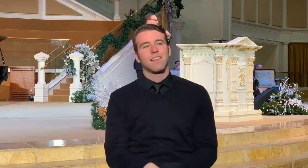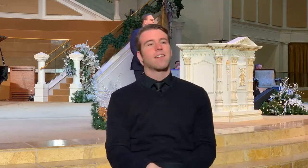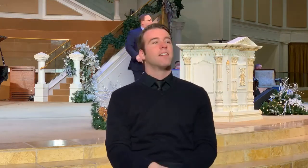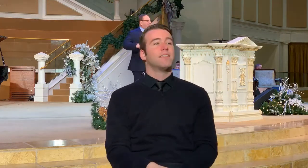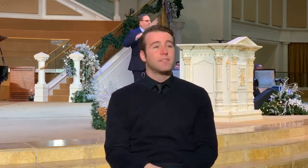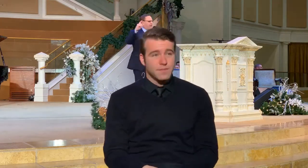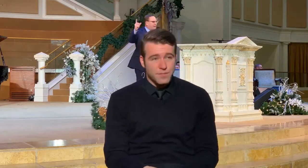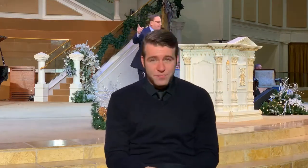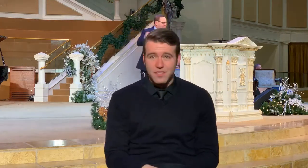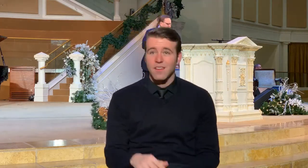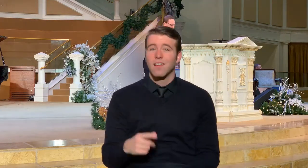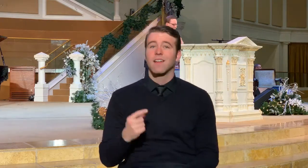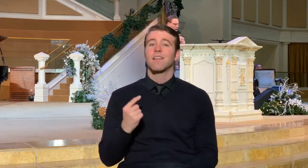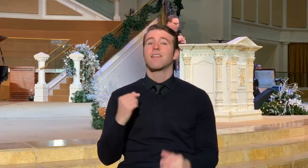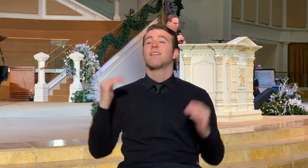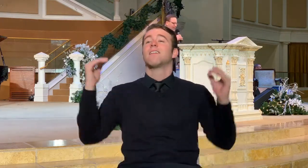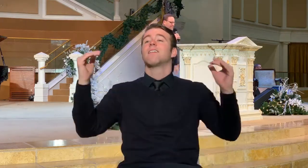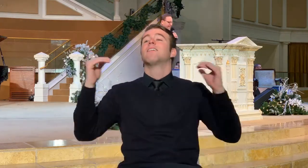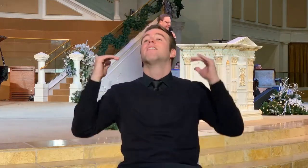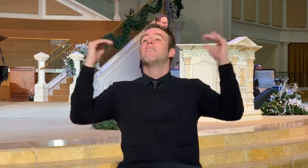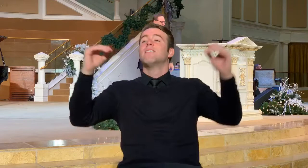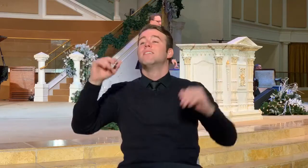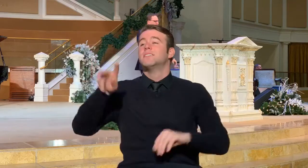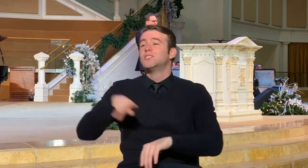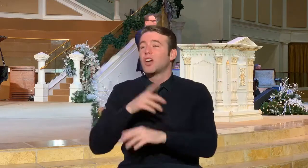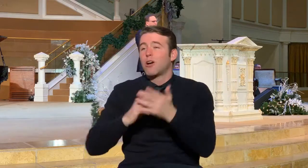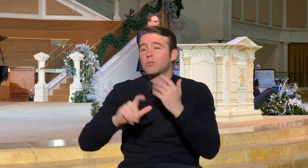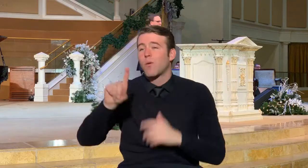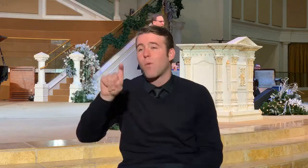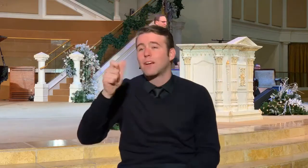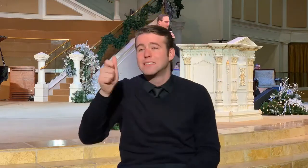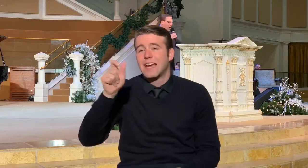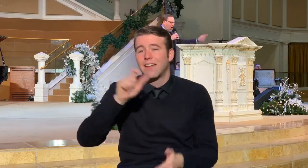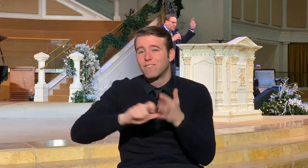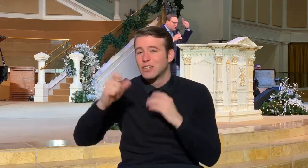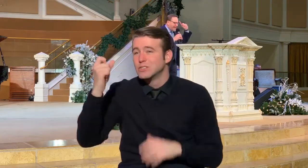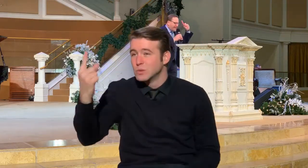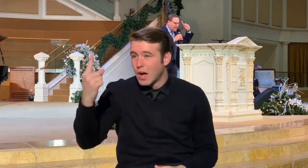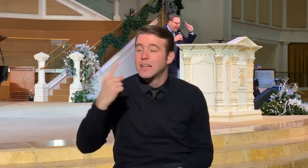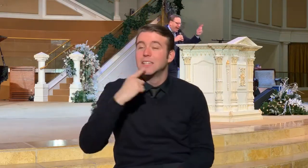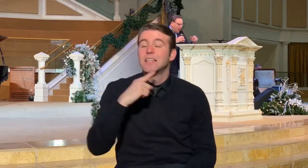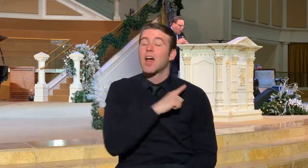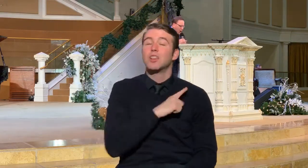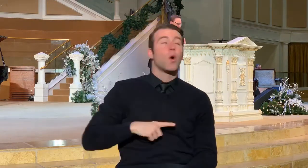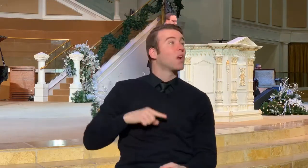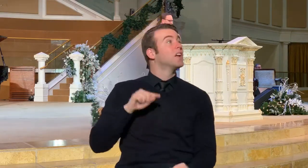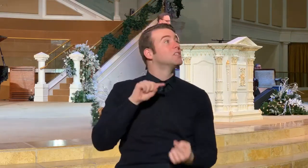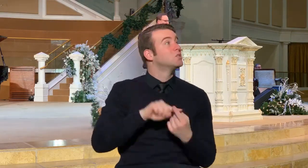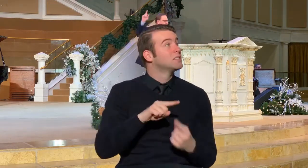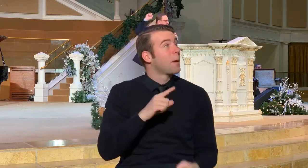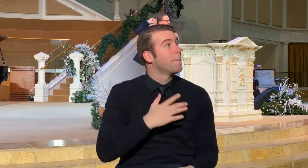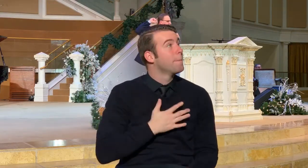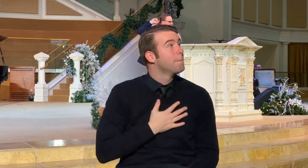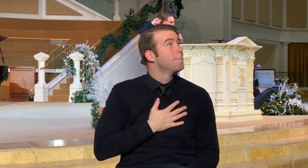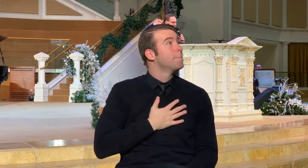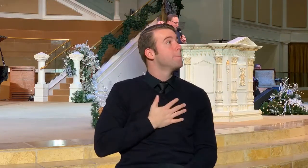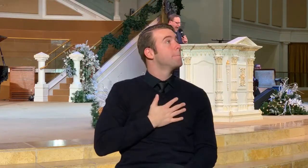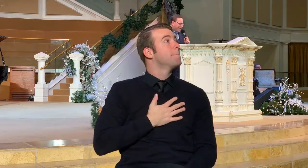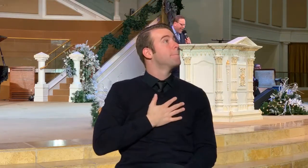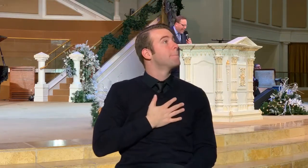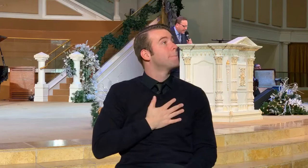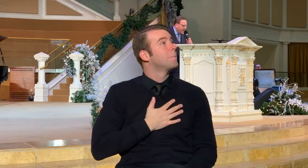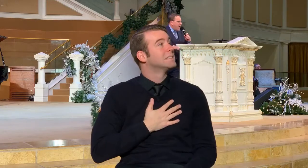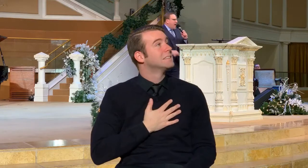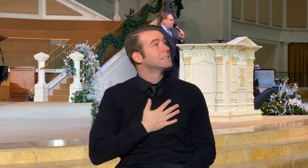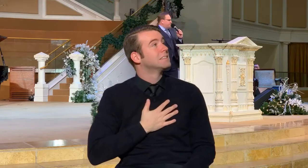Oh, I want to jump up a little bit to Psalm 110, verse number 1. The Lord said unto my Lord, sit thou at my